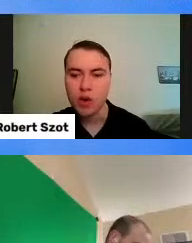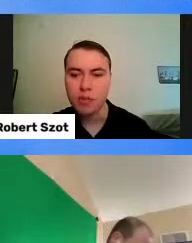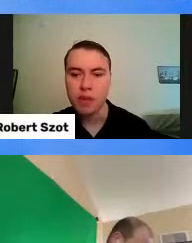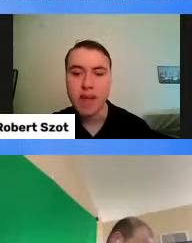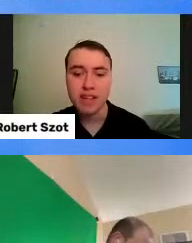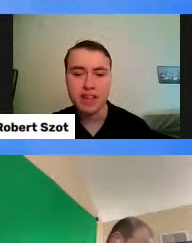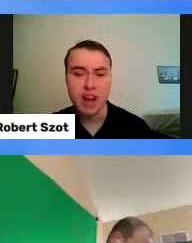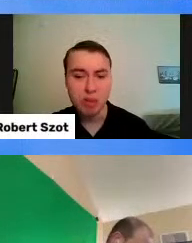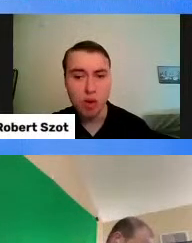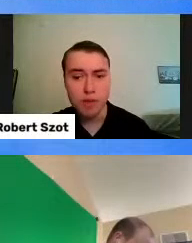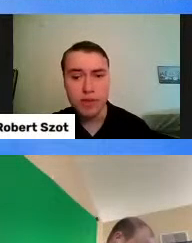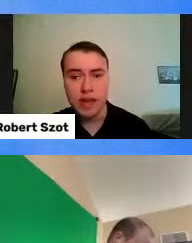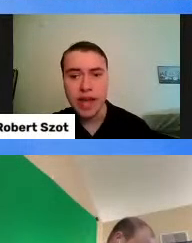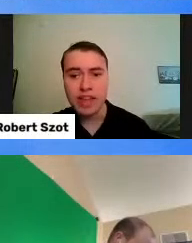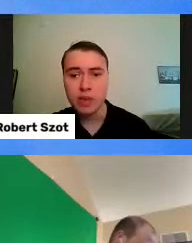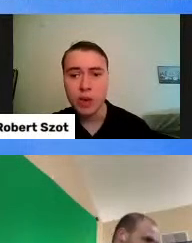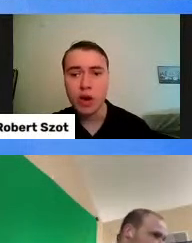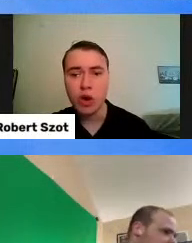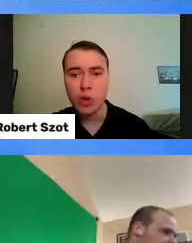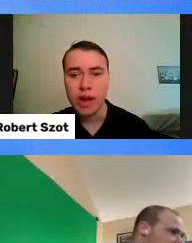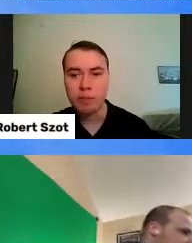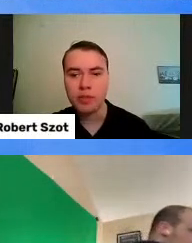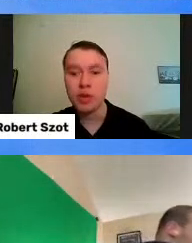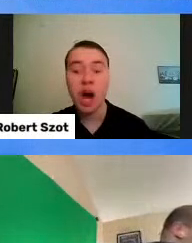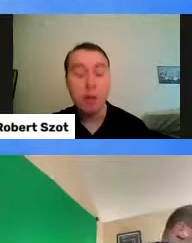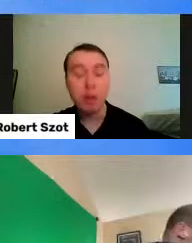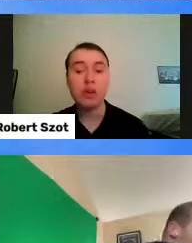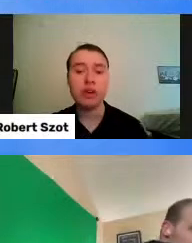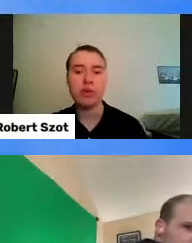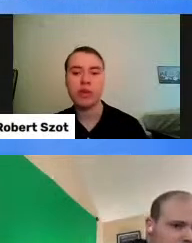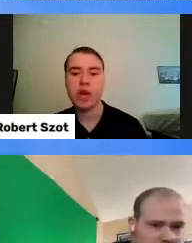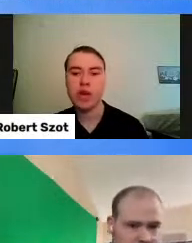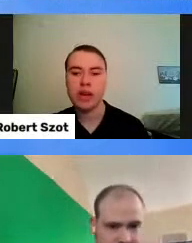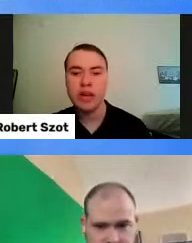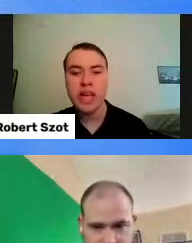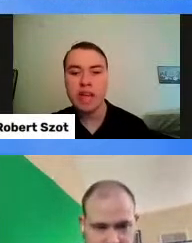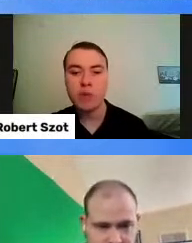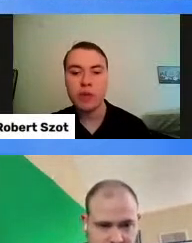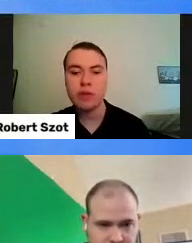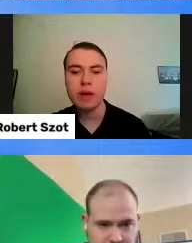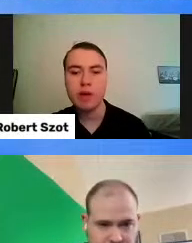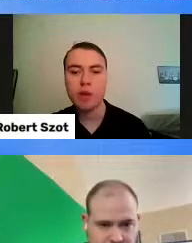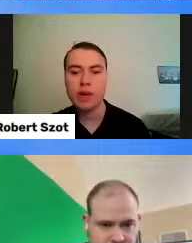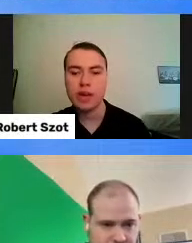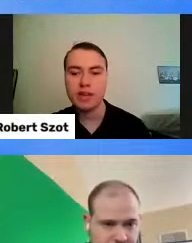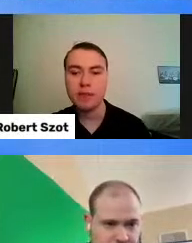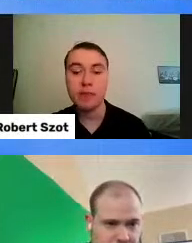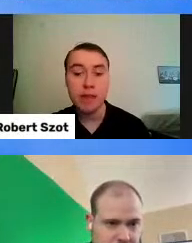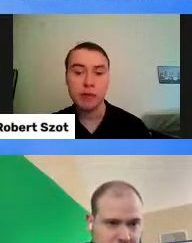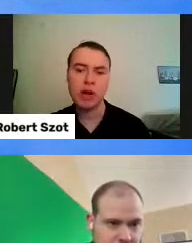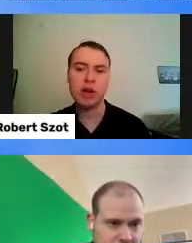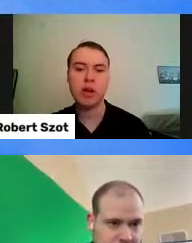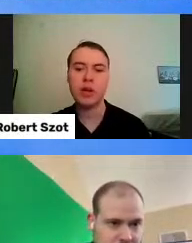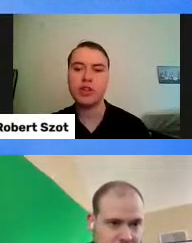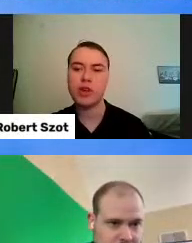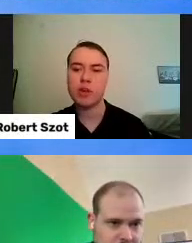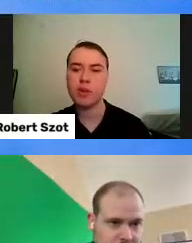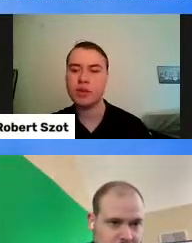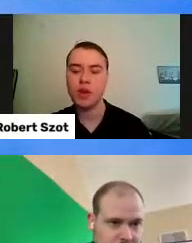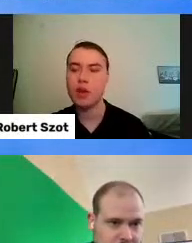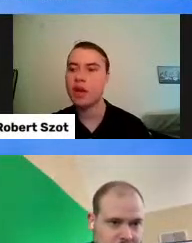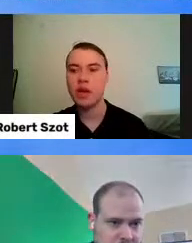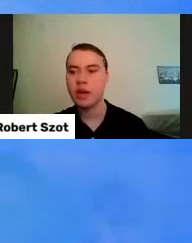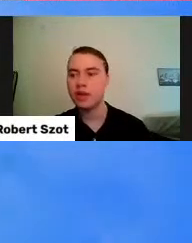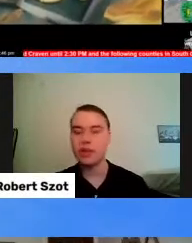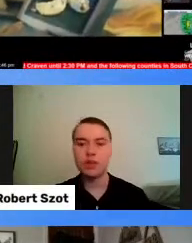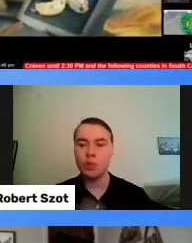at Warrenburg-Maxton Airport. And then one all the way up to Cumberland, North Carolina, a 43-mile-per-hour wind gust at Fayetteville Regional